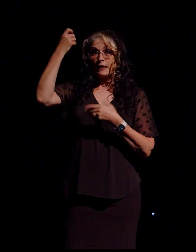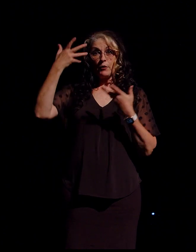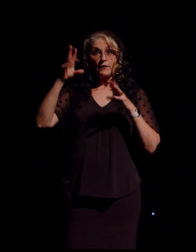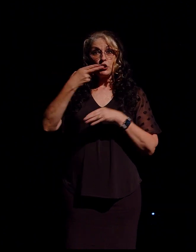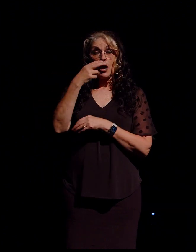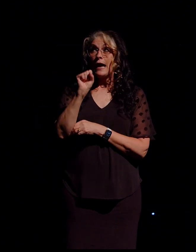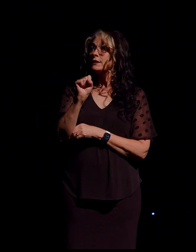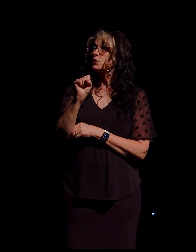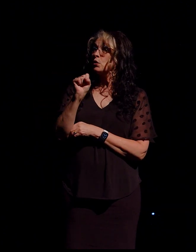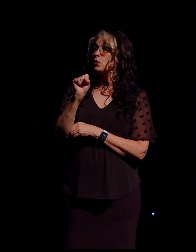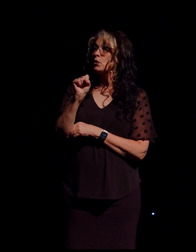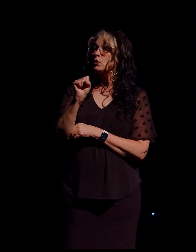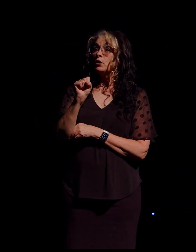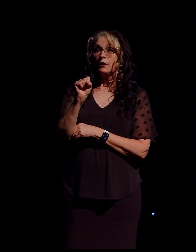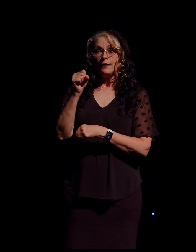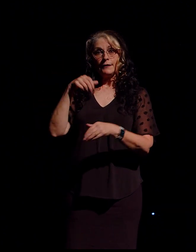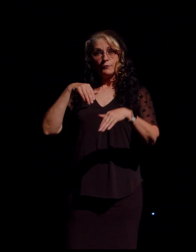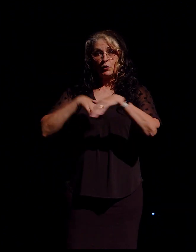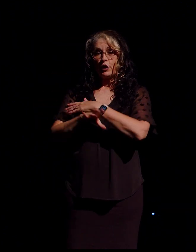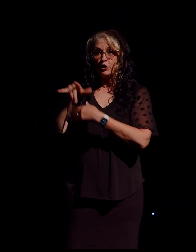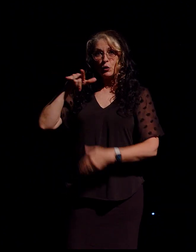school, I boarded a plane